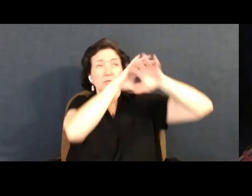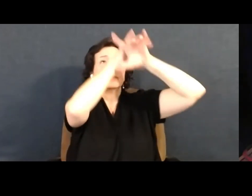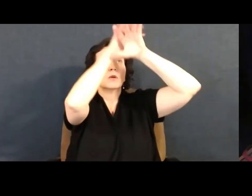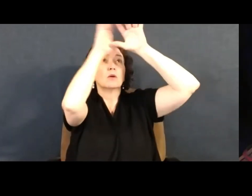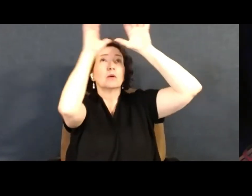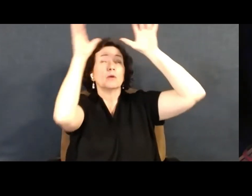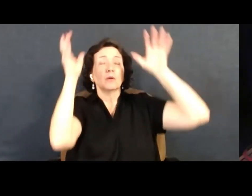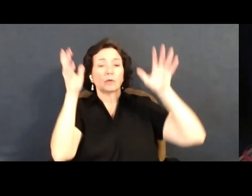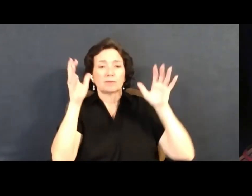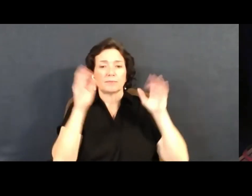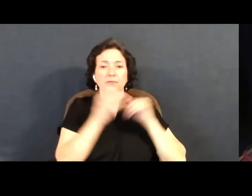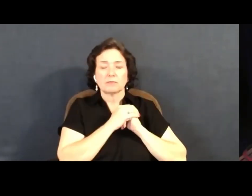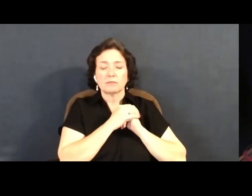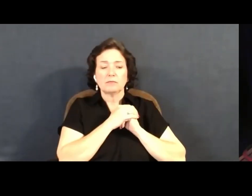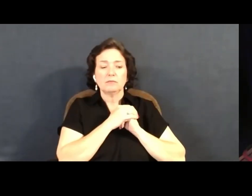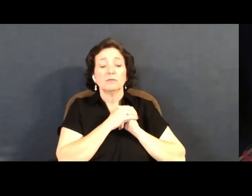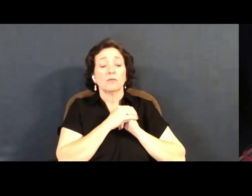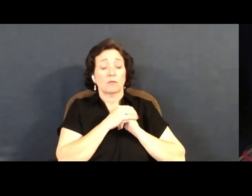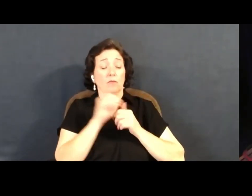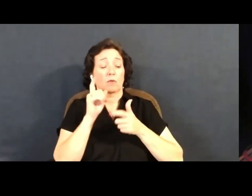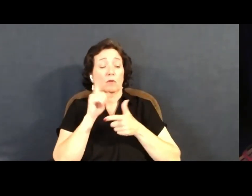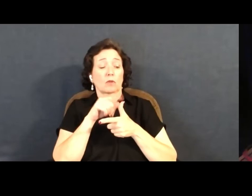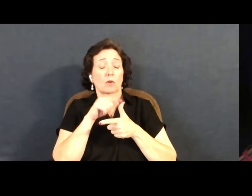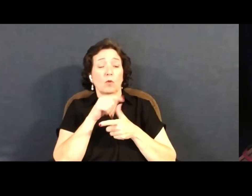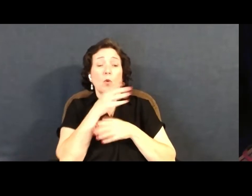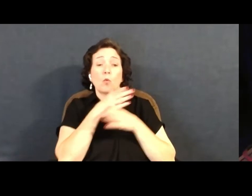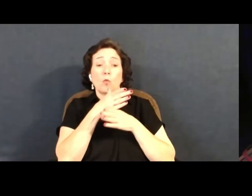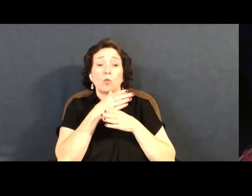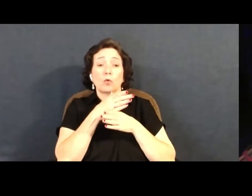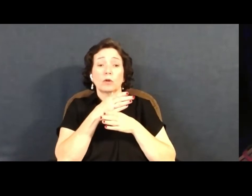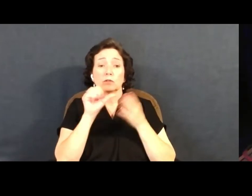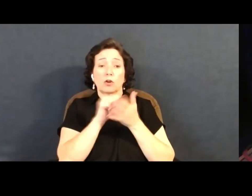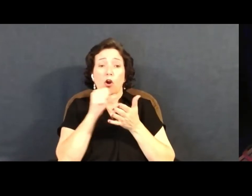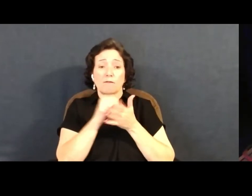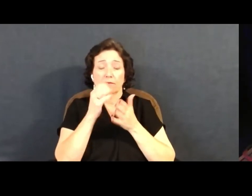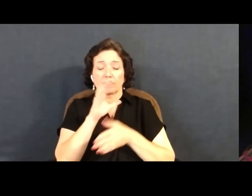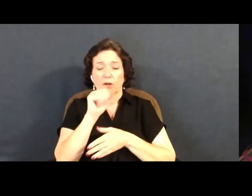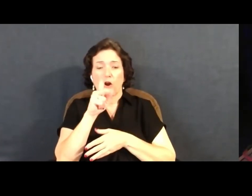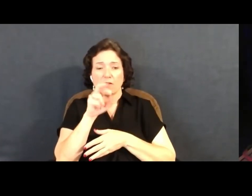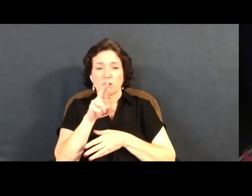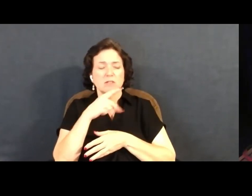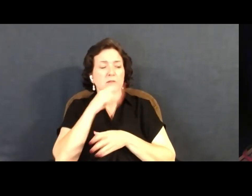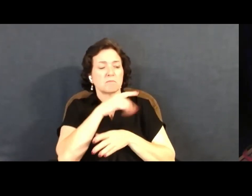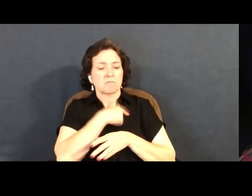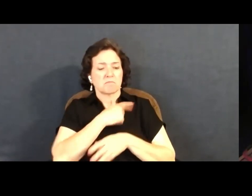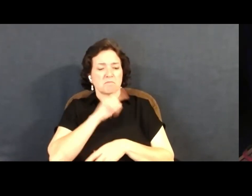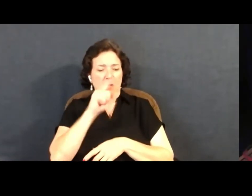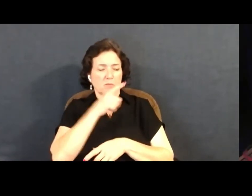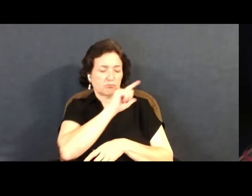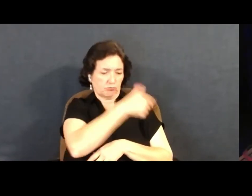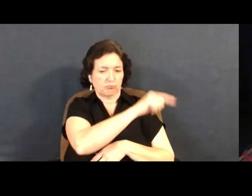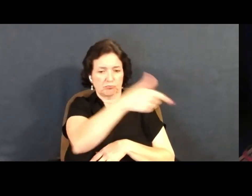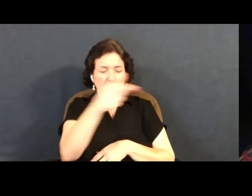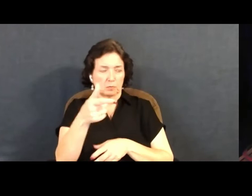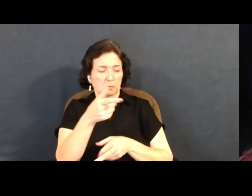"We will take it in turns," said the woodcarver. "I will go first, and then each one of us will take turns to